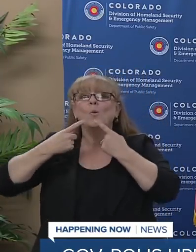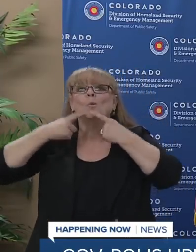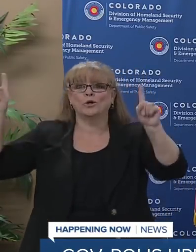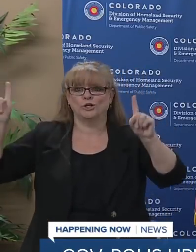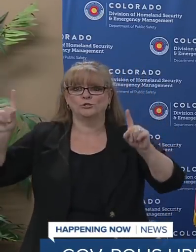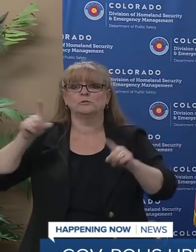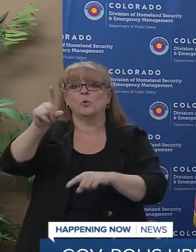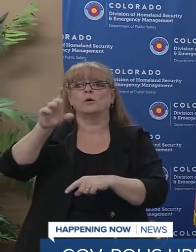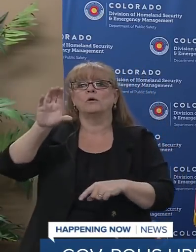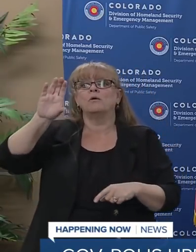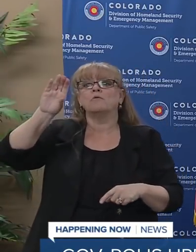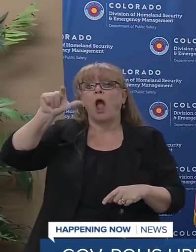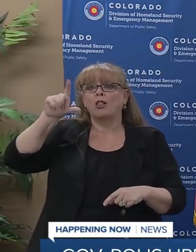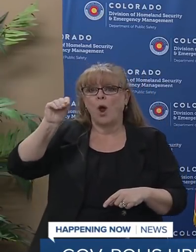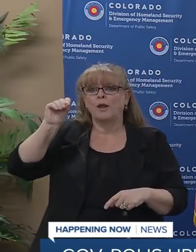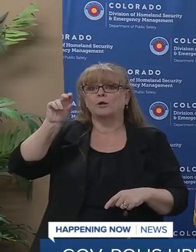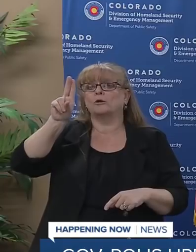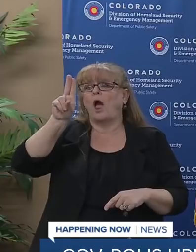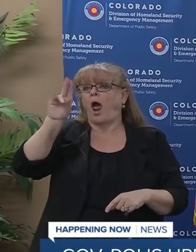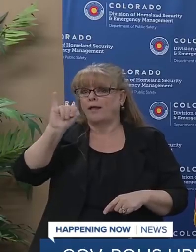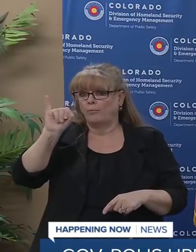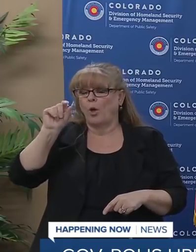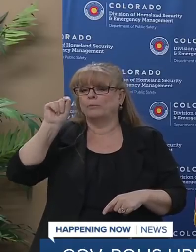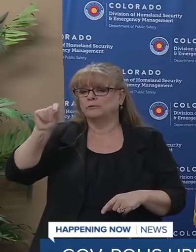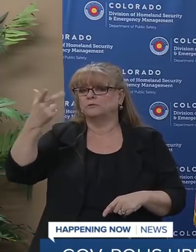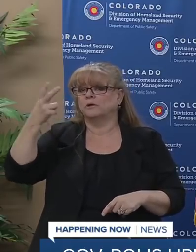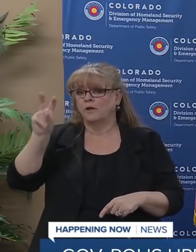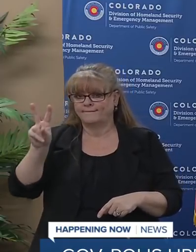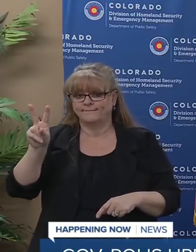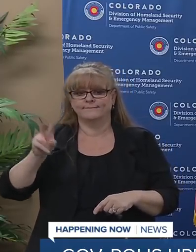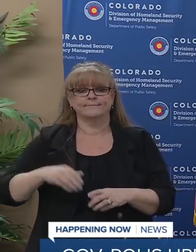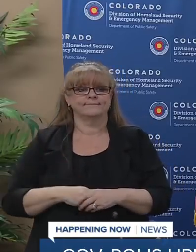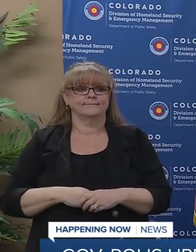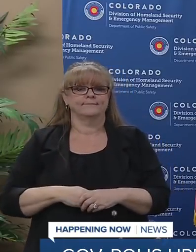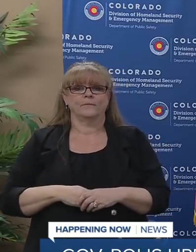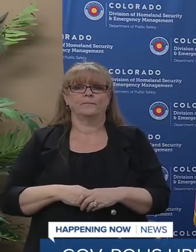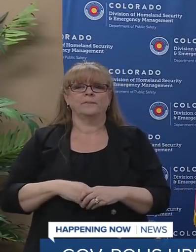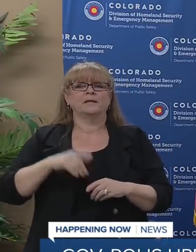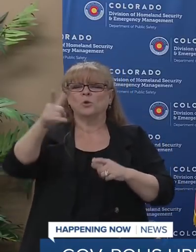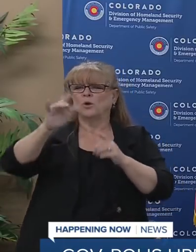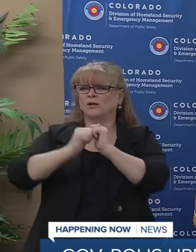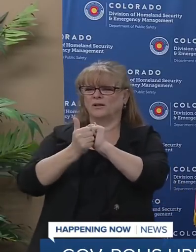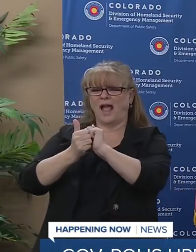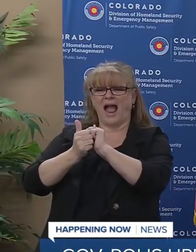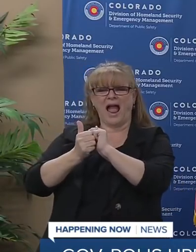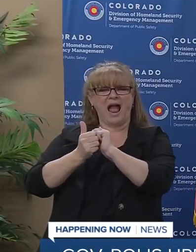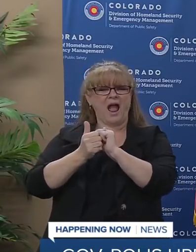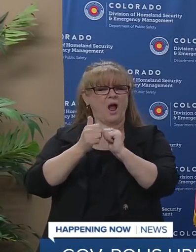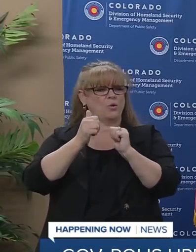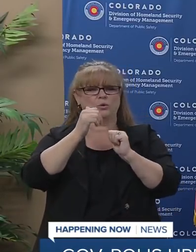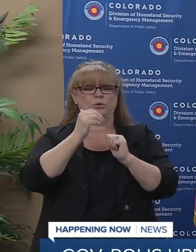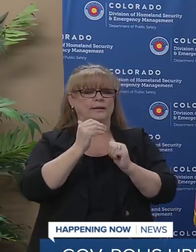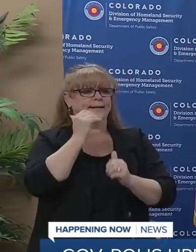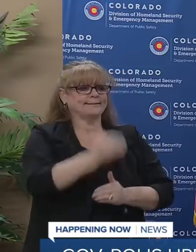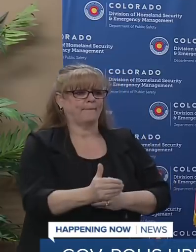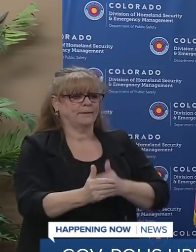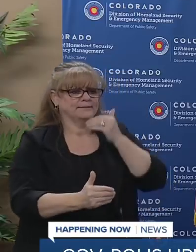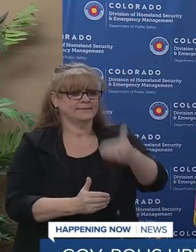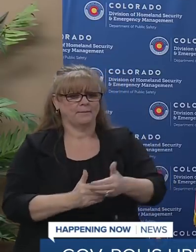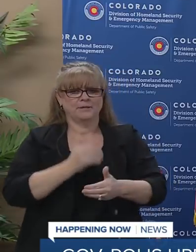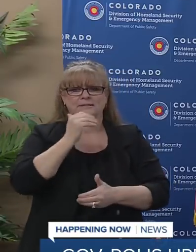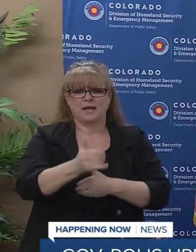coloradoui.gov. And how do you do that? You go through these simple steps. We'll make this slide available to folks in terms of collecting